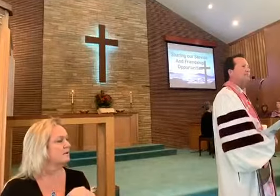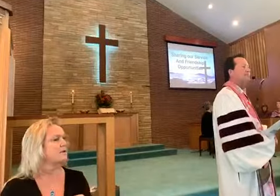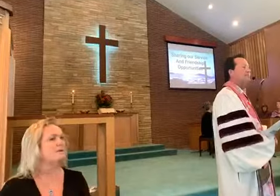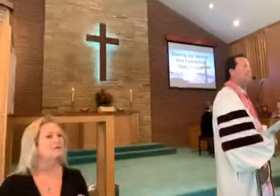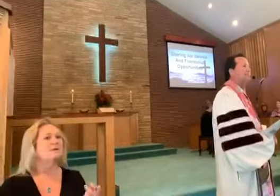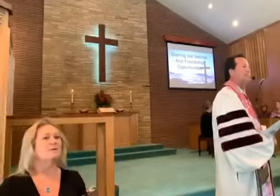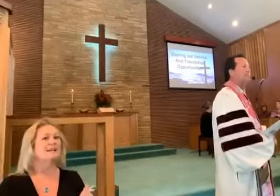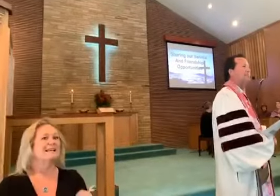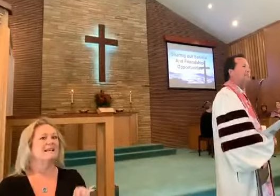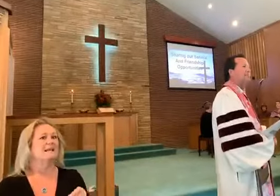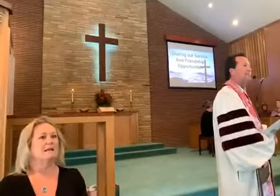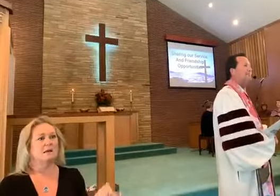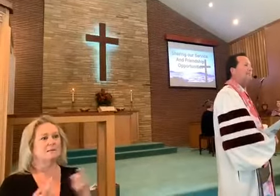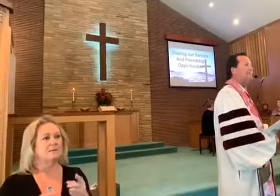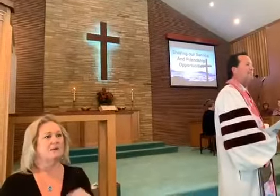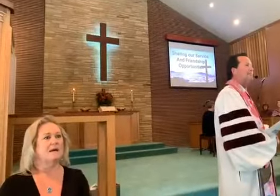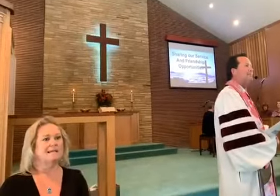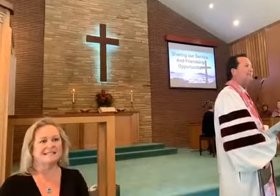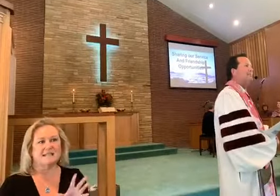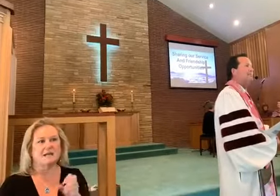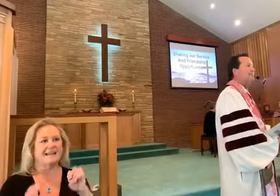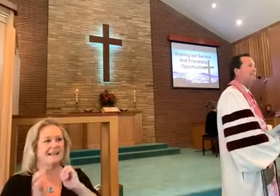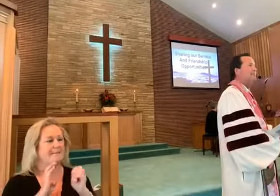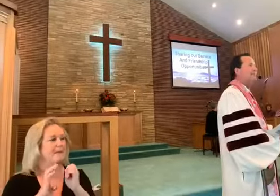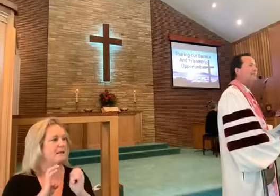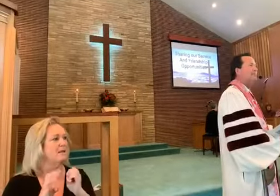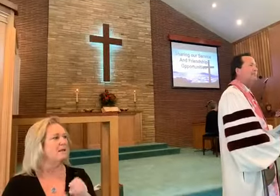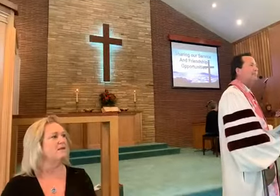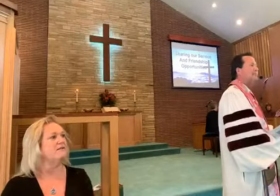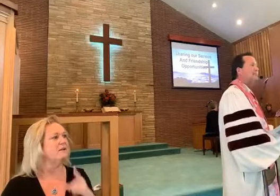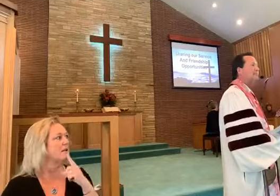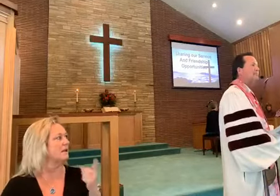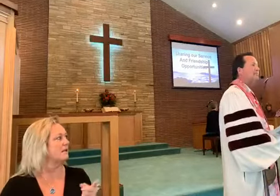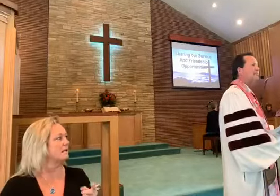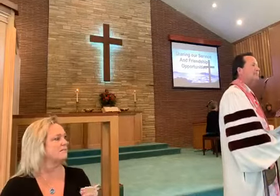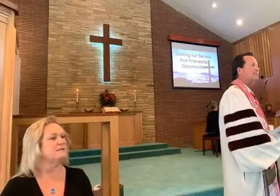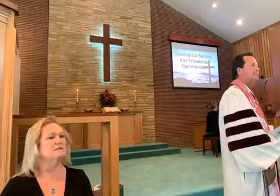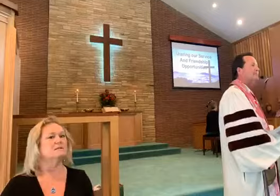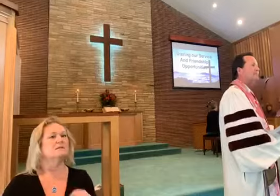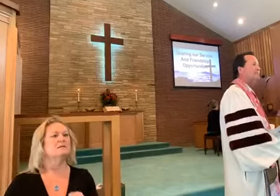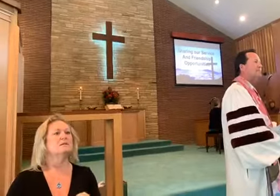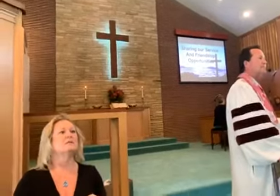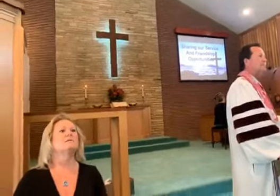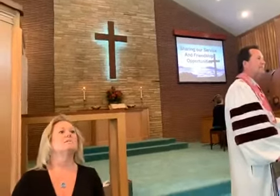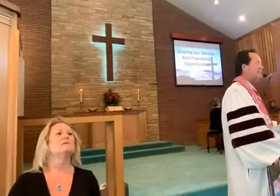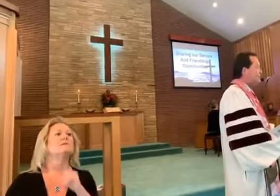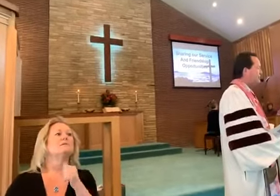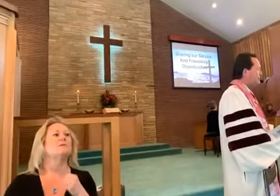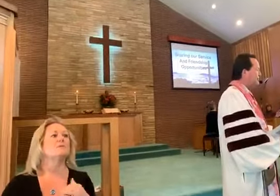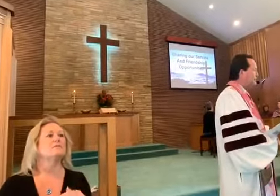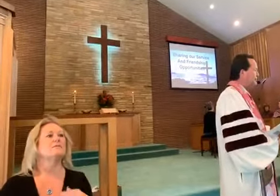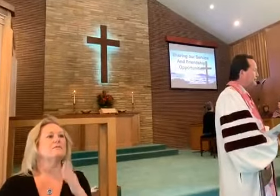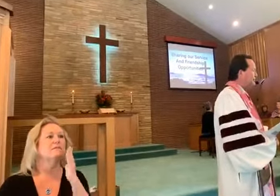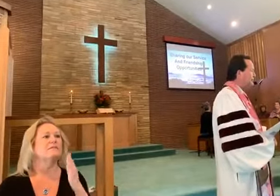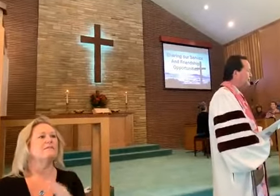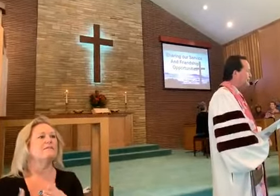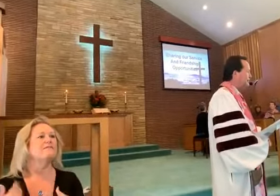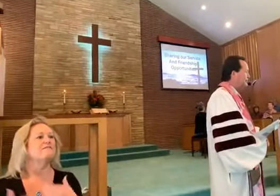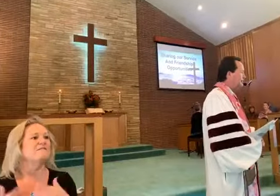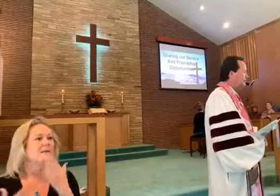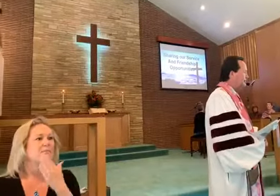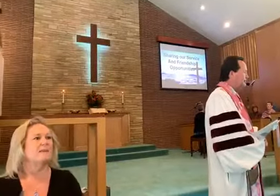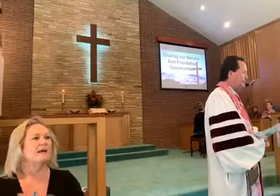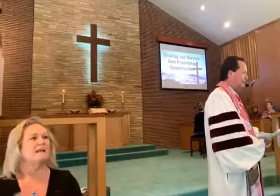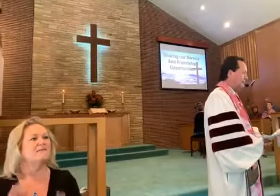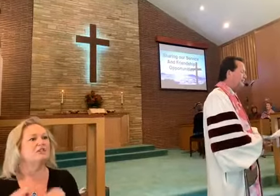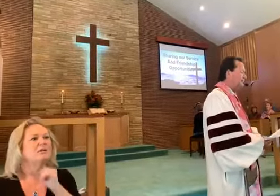out an email. If you cannot respond, please don't. I don't want anyone to feel put upon or put in difficult circumstances by having to